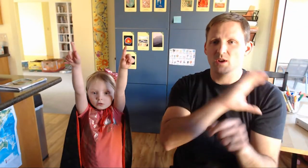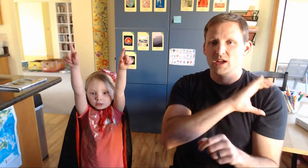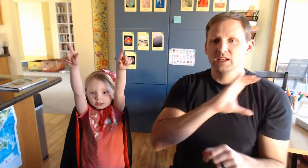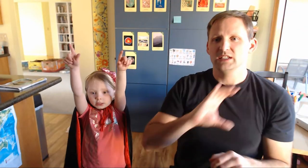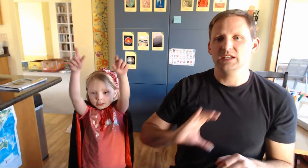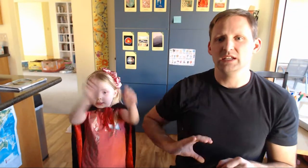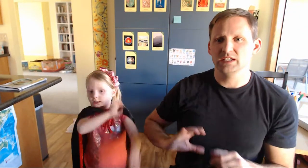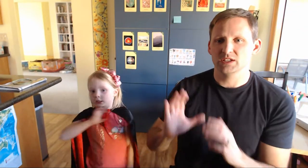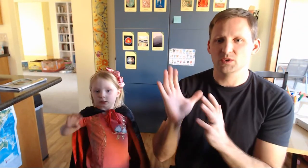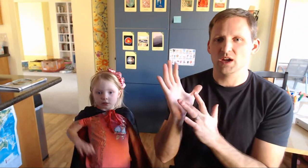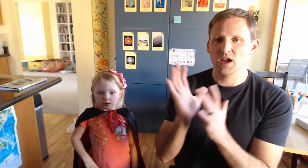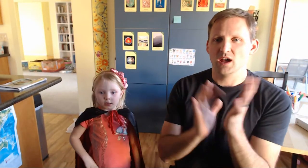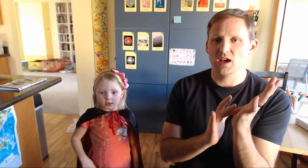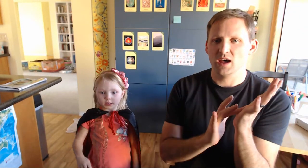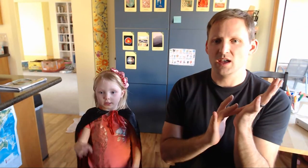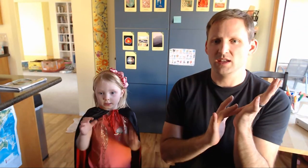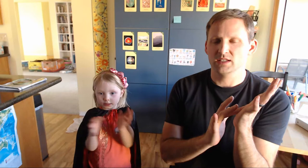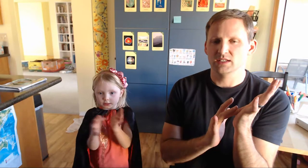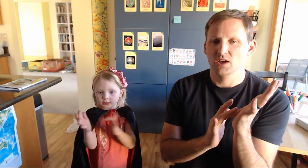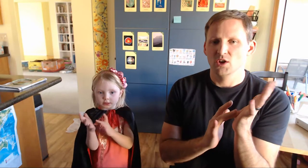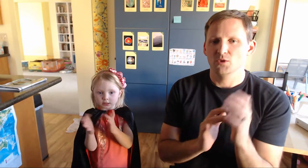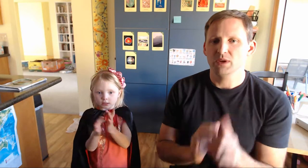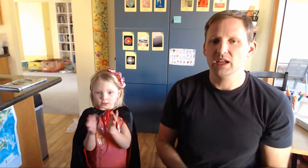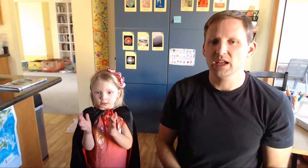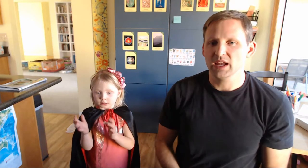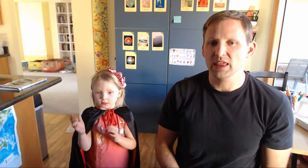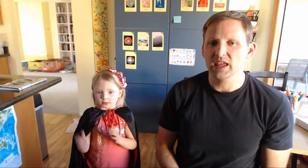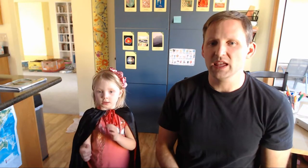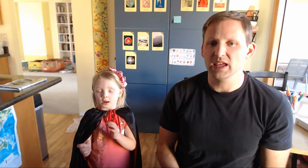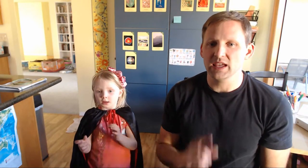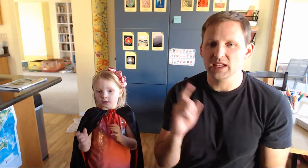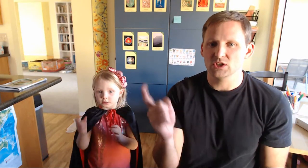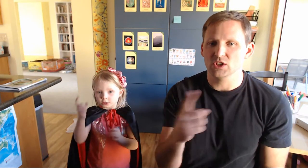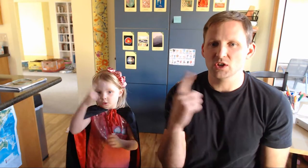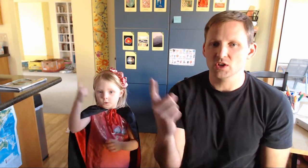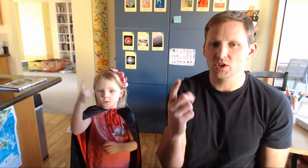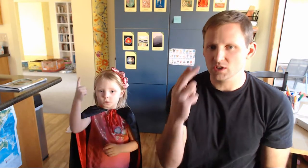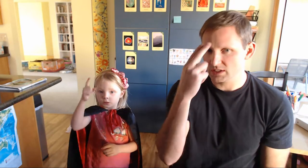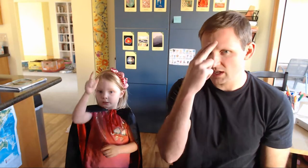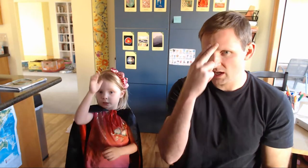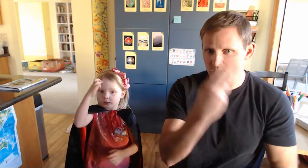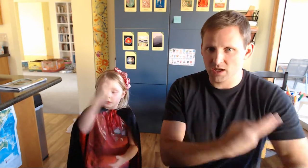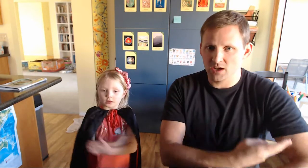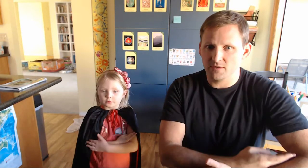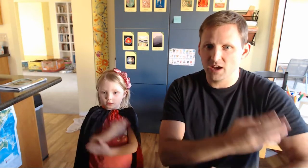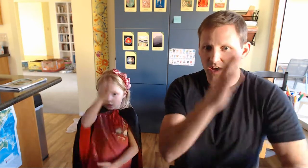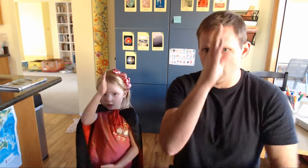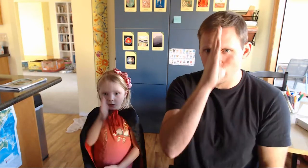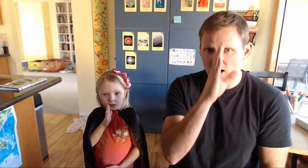Lord Jesus Christ, who being the eternal Son of